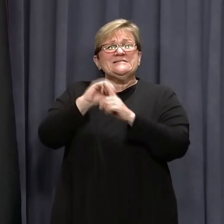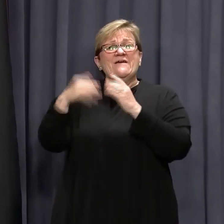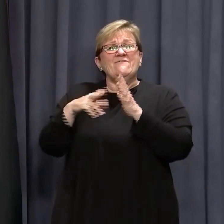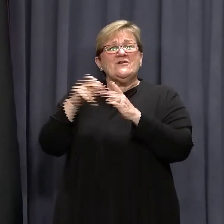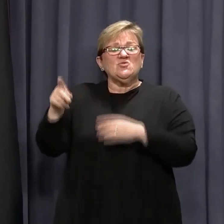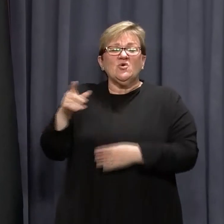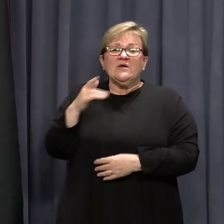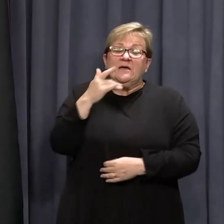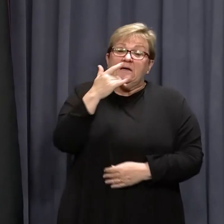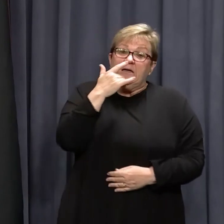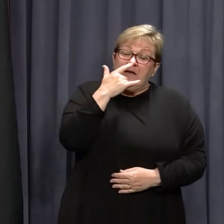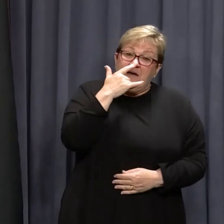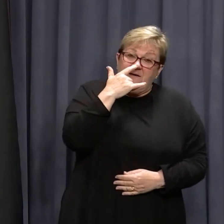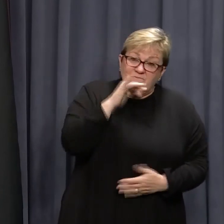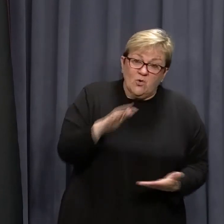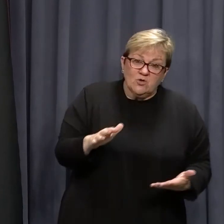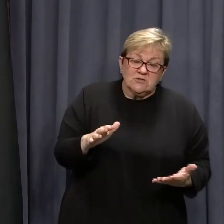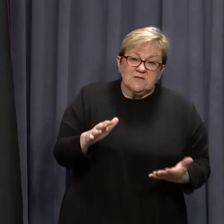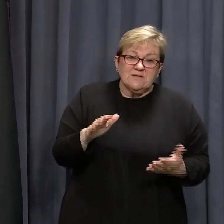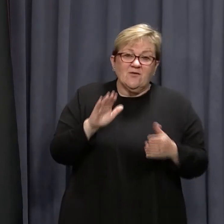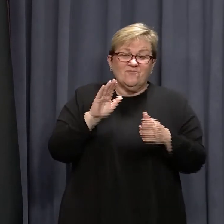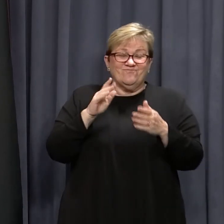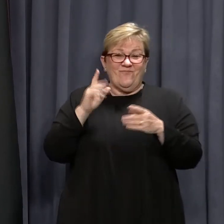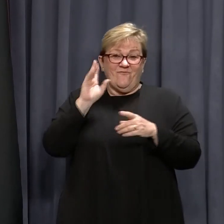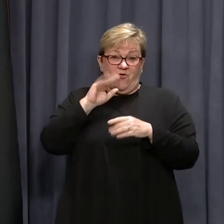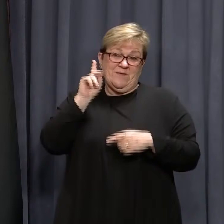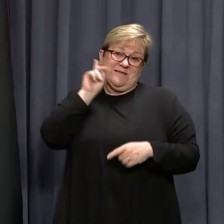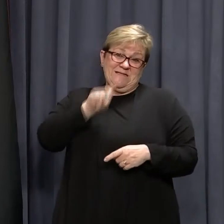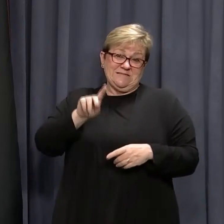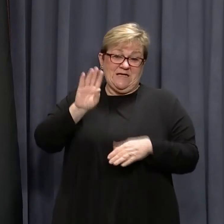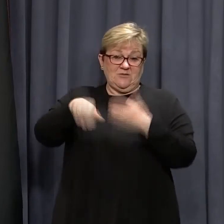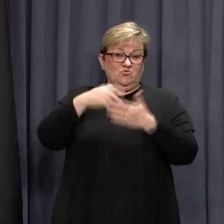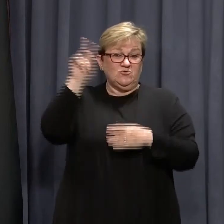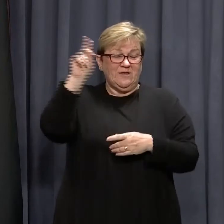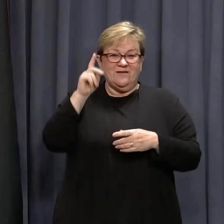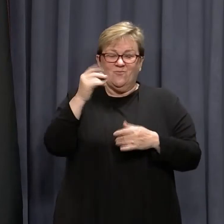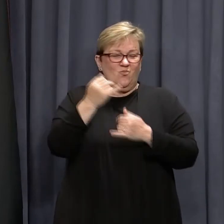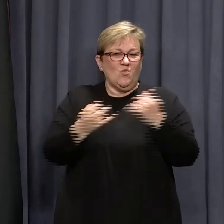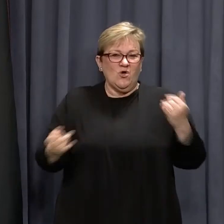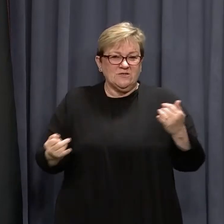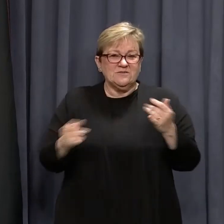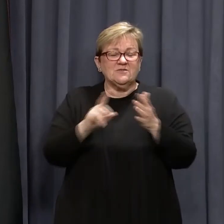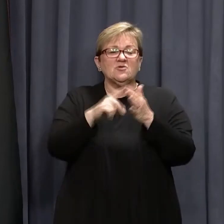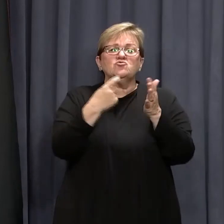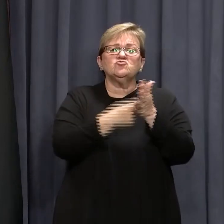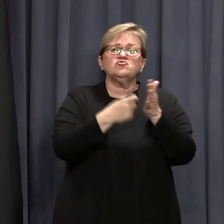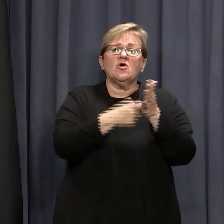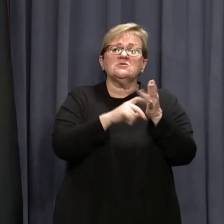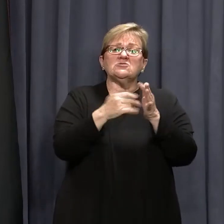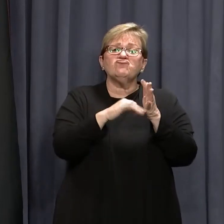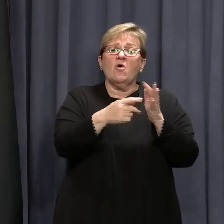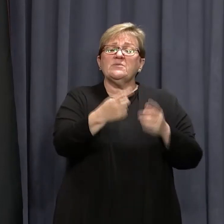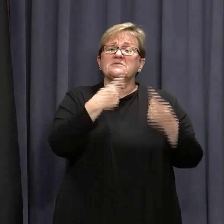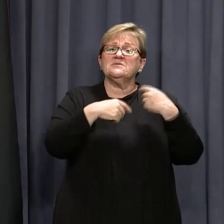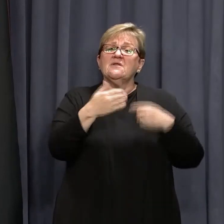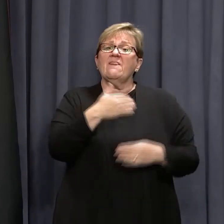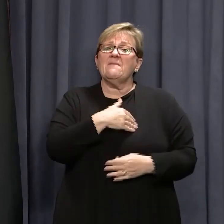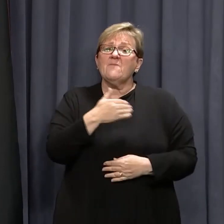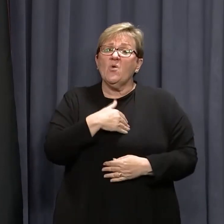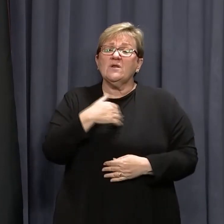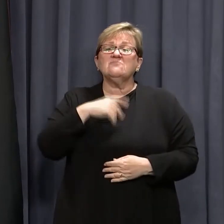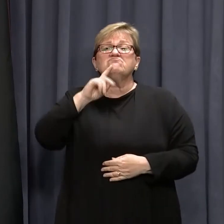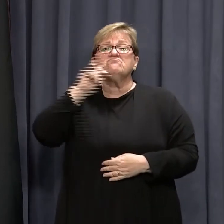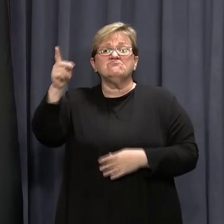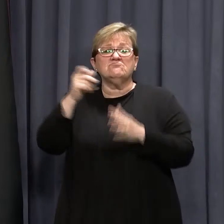has unfortunately worsened overnight. On the advice provided by Dr. Robertson this morning, we briefed the